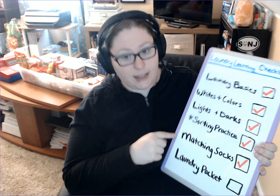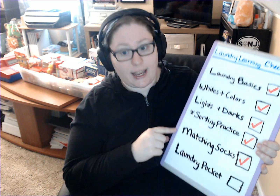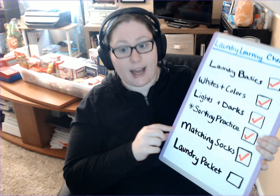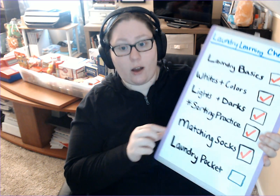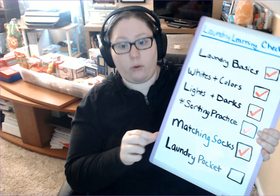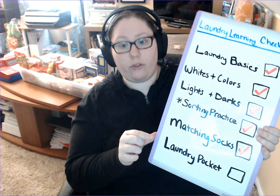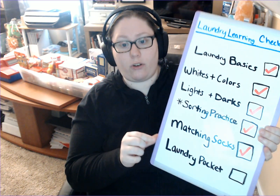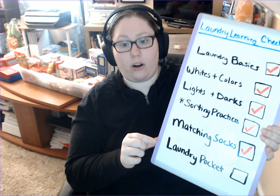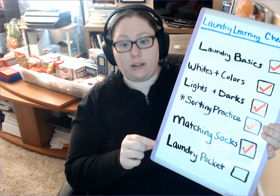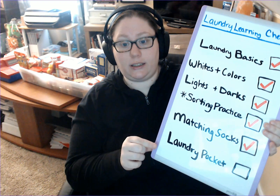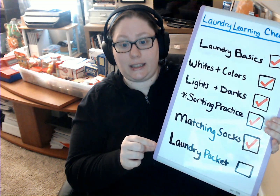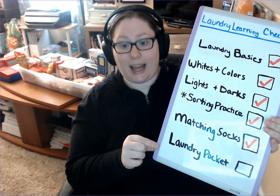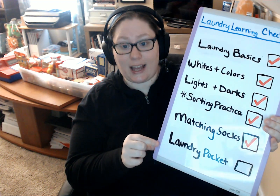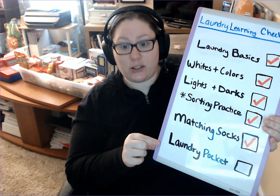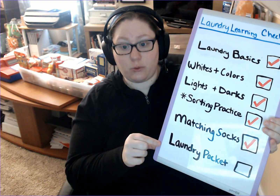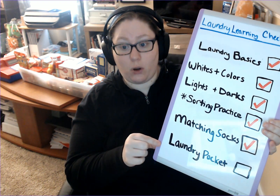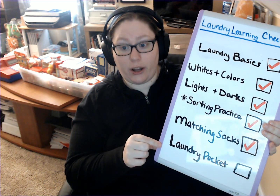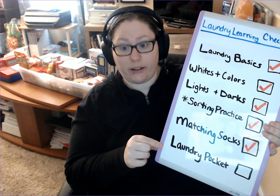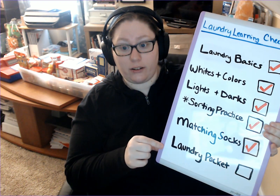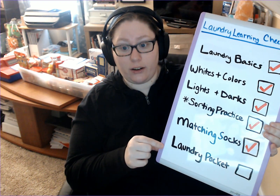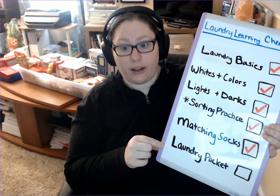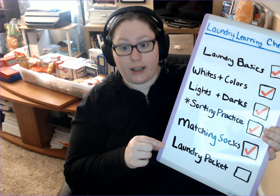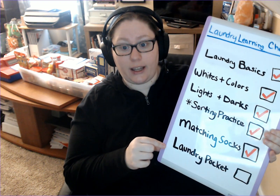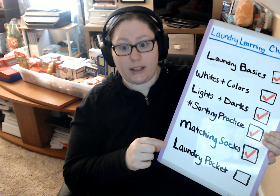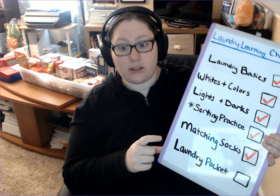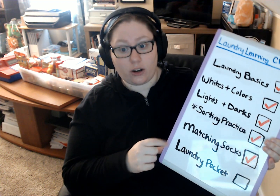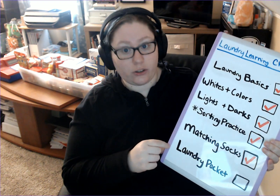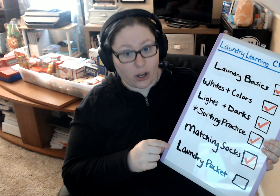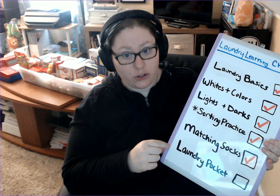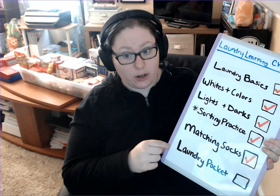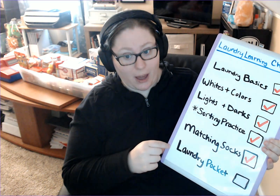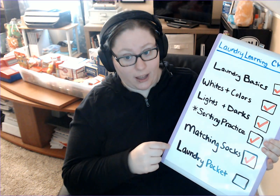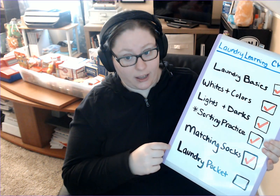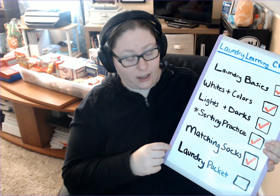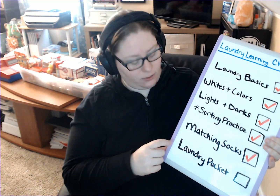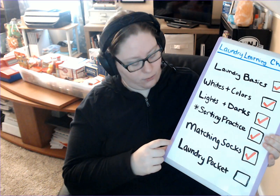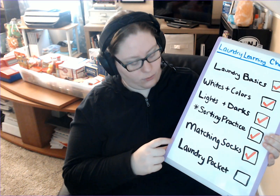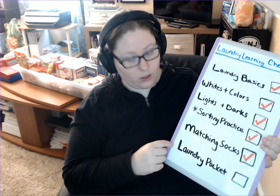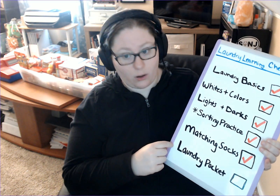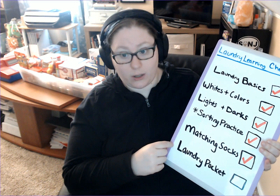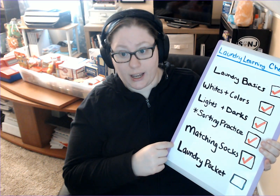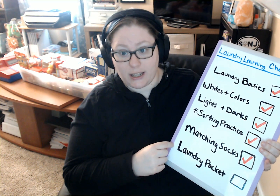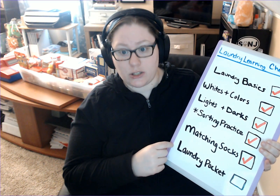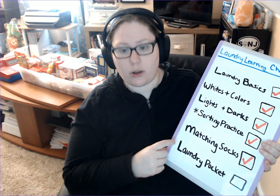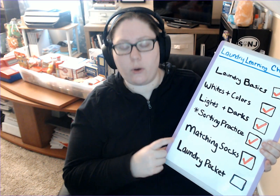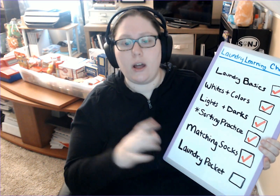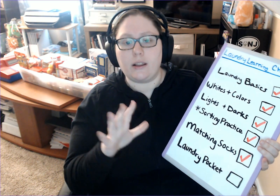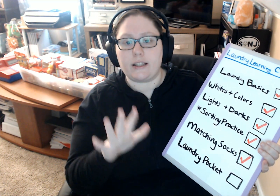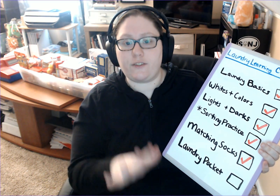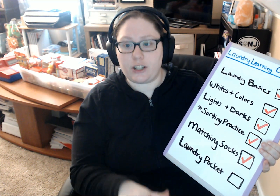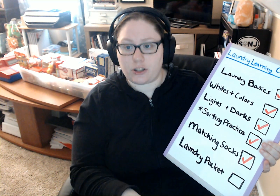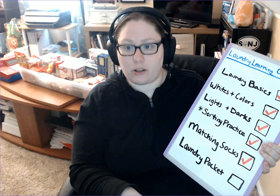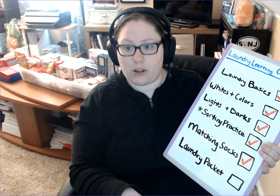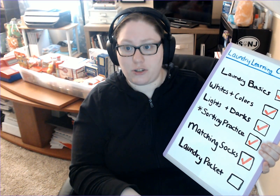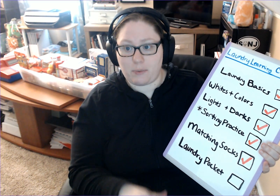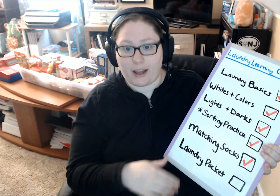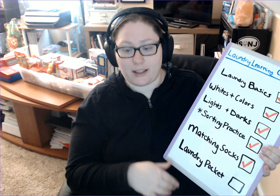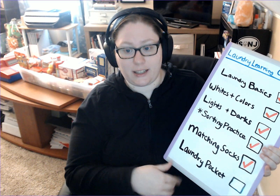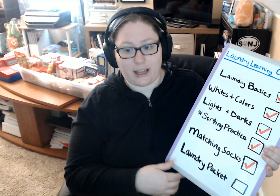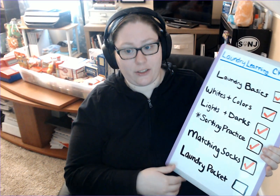now our last one is our laundry packet. Okay, so let's finish our laundry packet together,